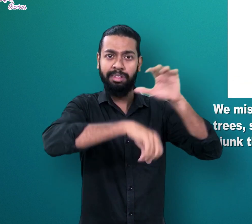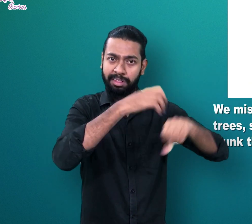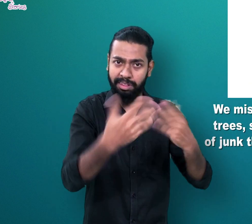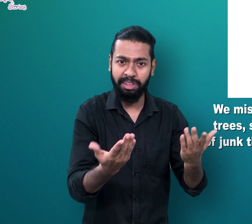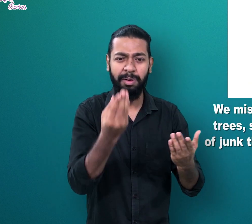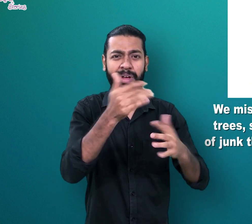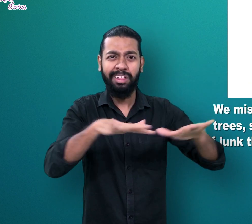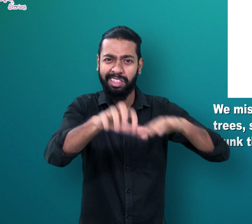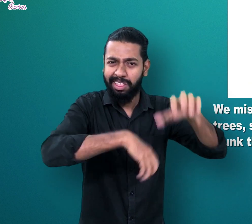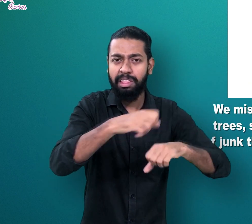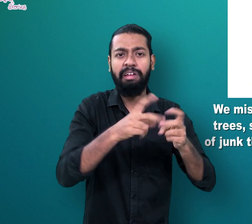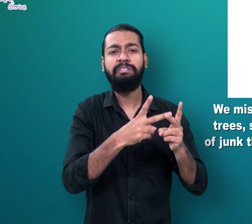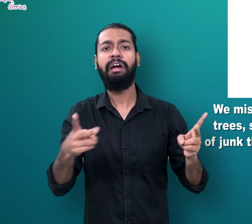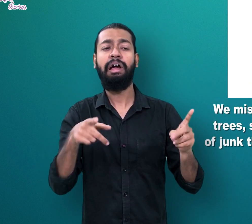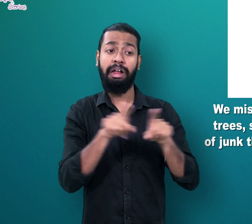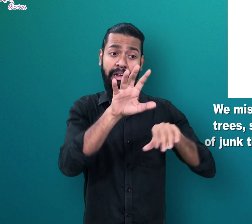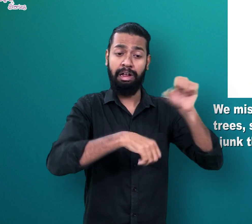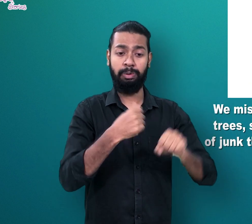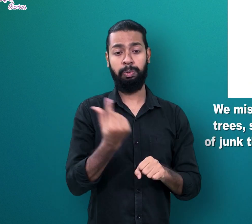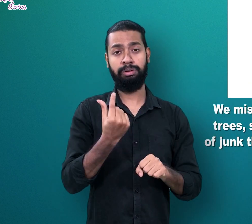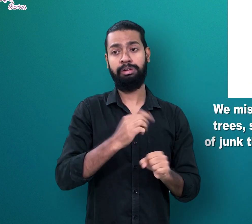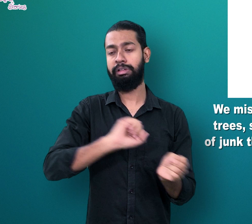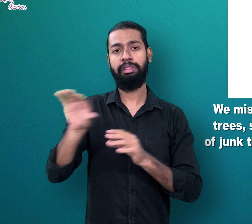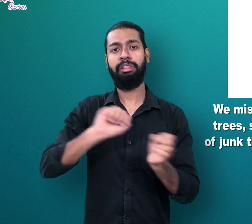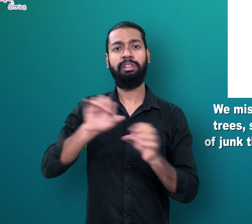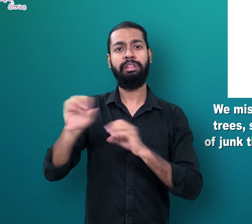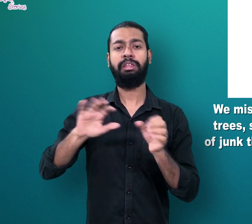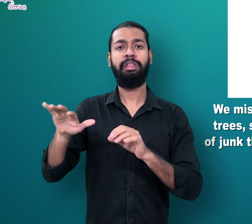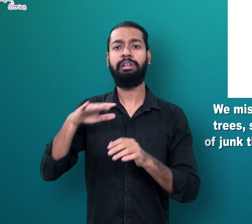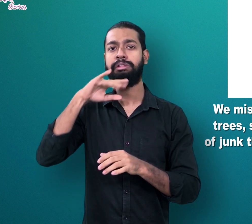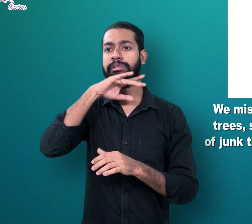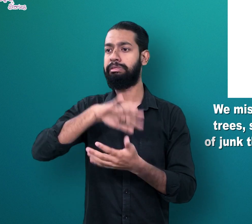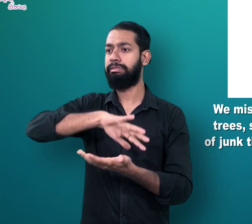soil and produce tons of junk that become mountains of garbage.